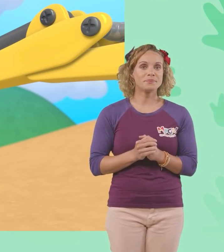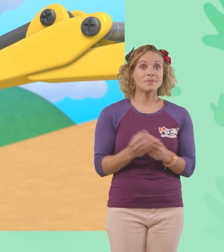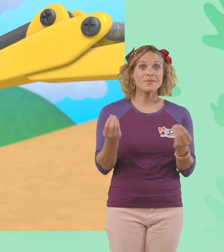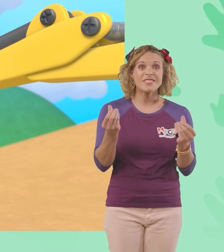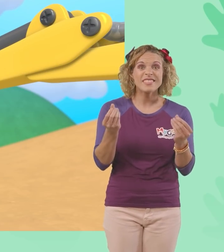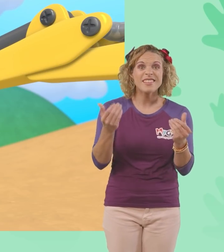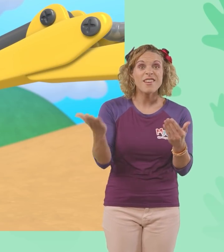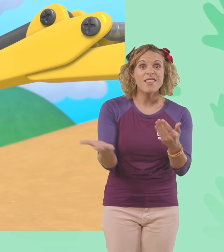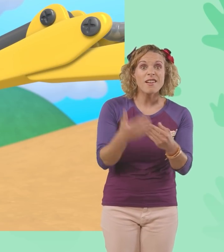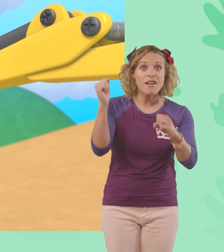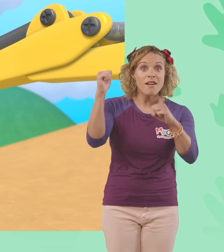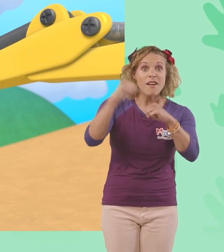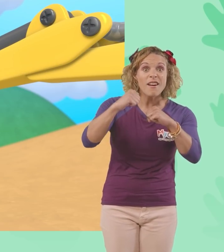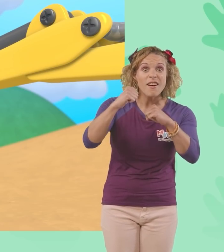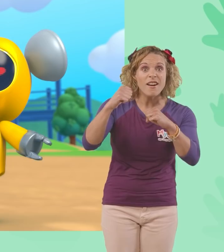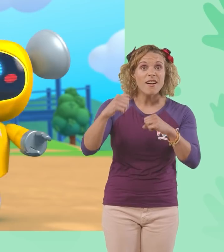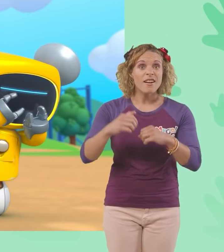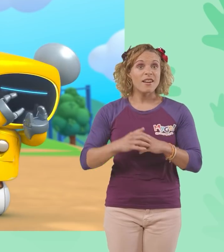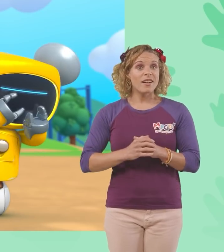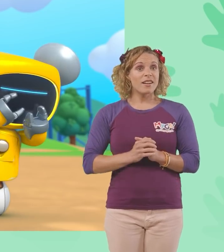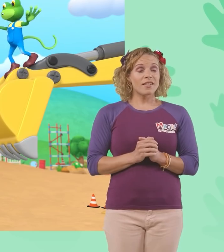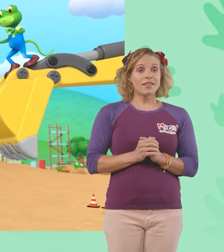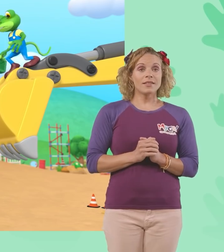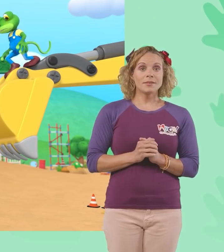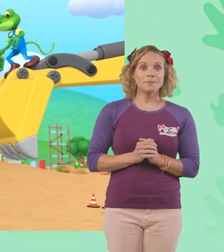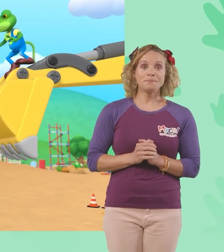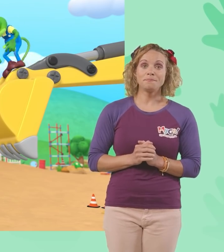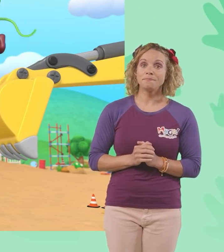The concrete's almost set!